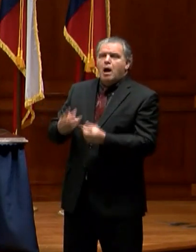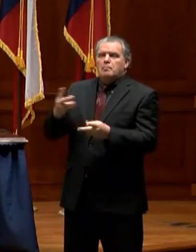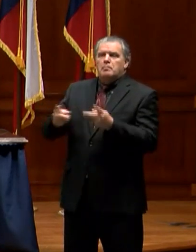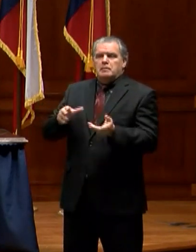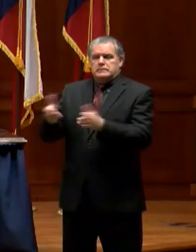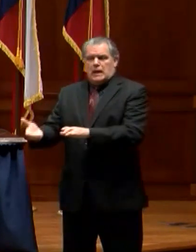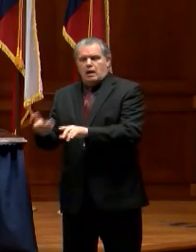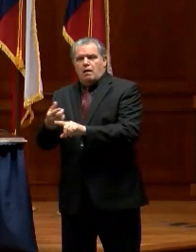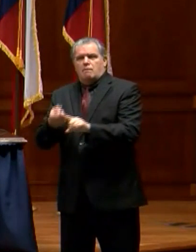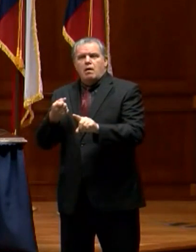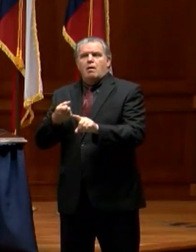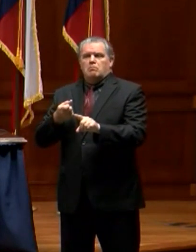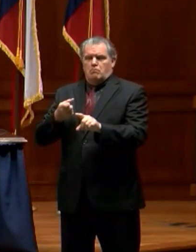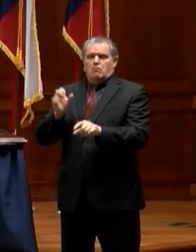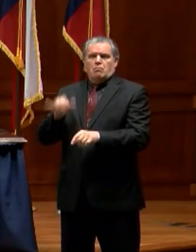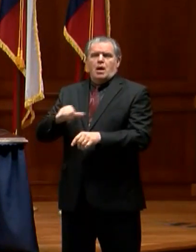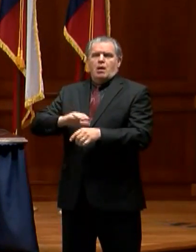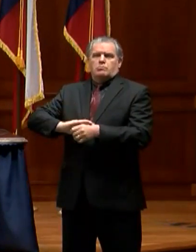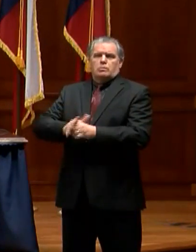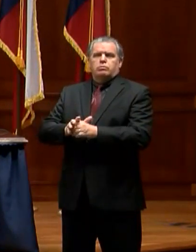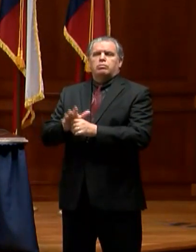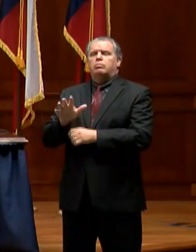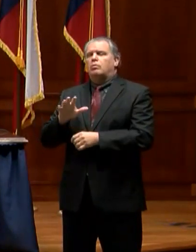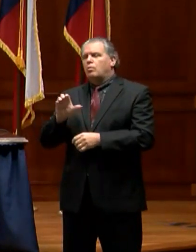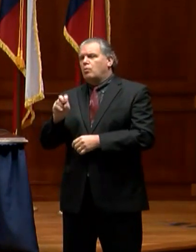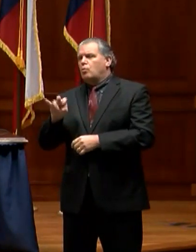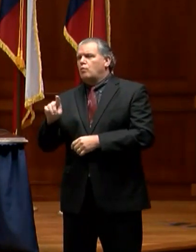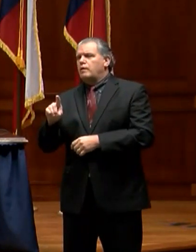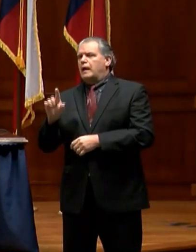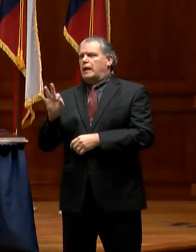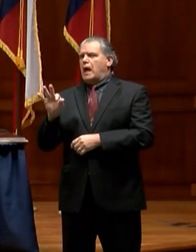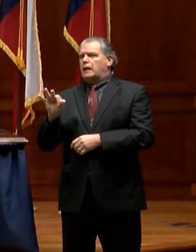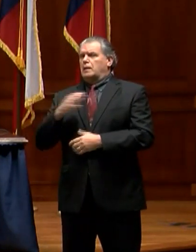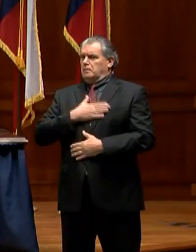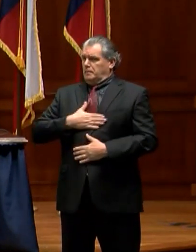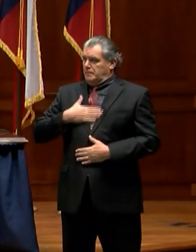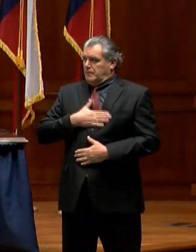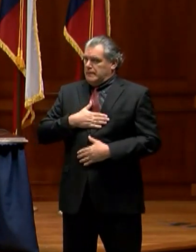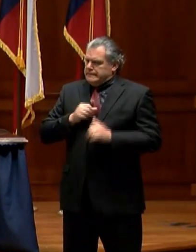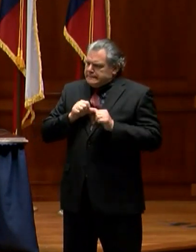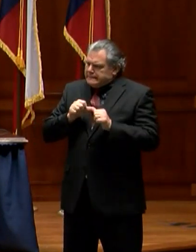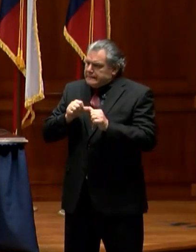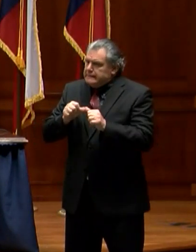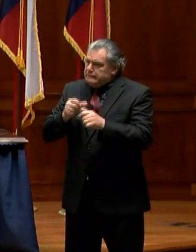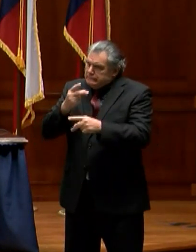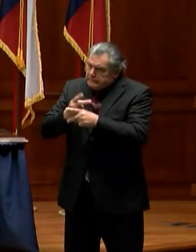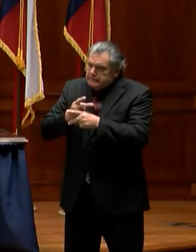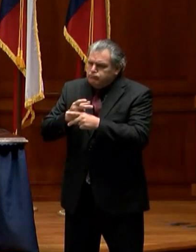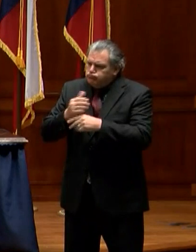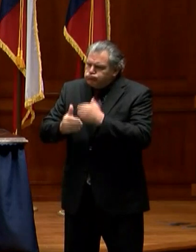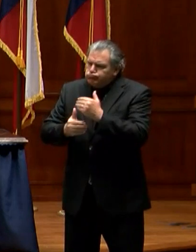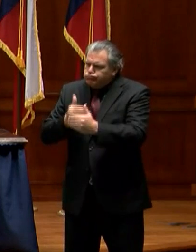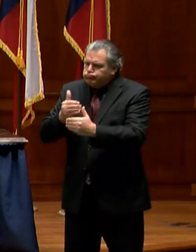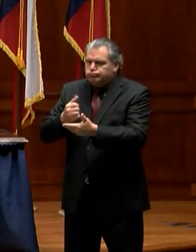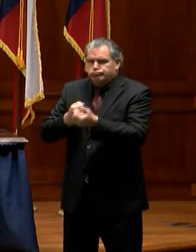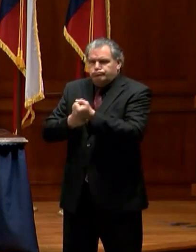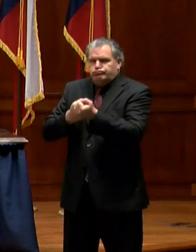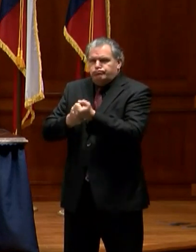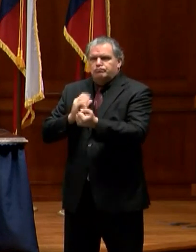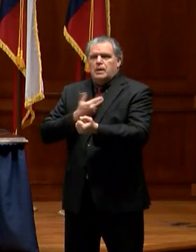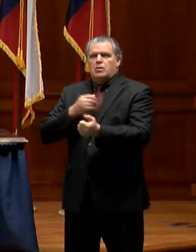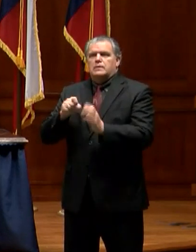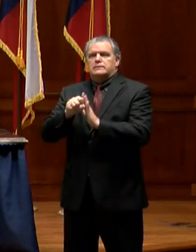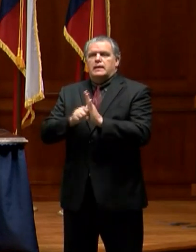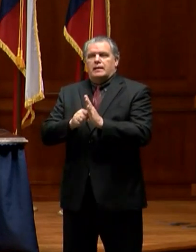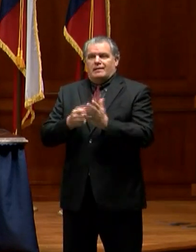to COVID-19. And so please just continue the success that you've already been providing to our state for the remainder of